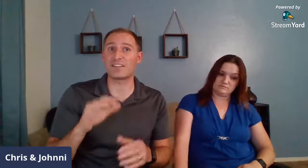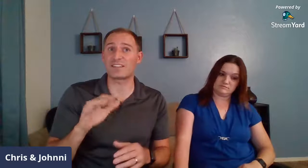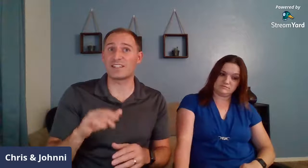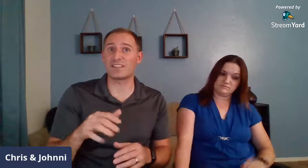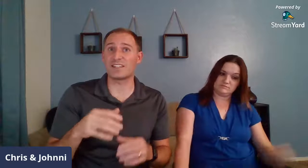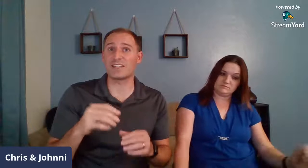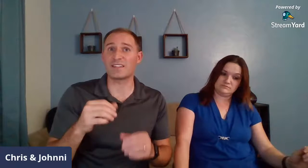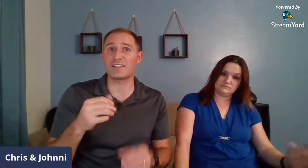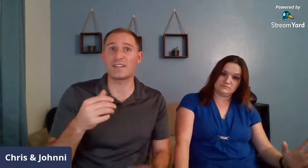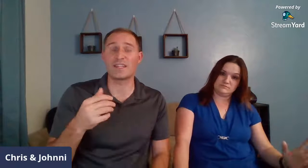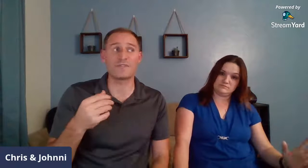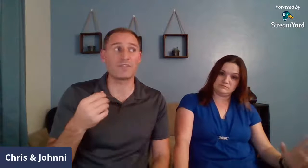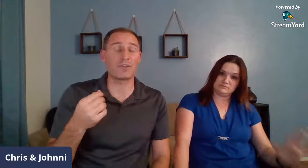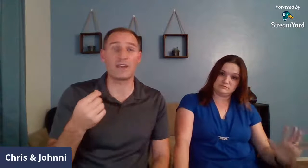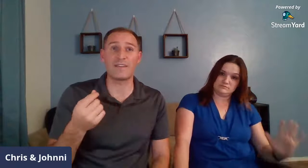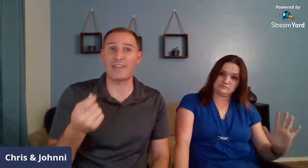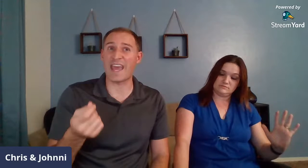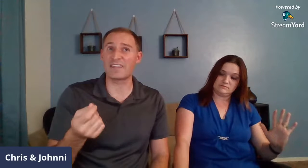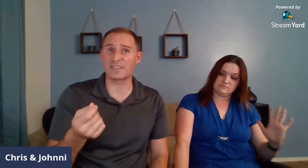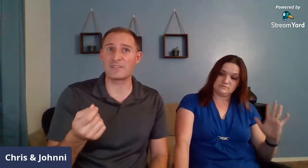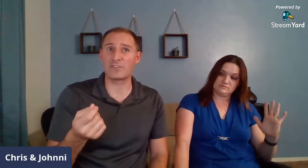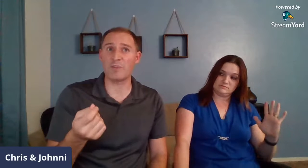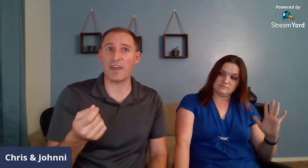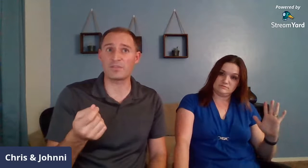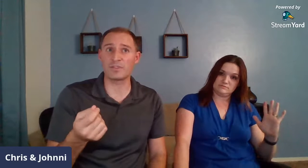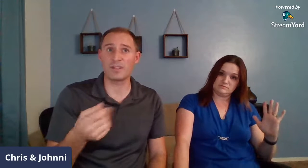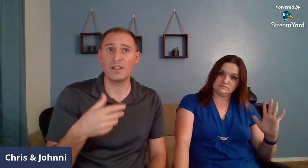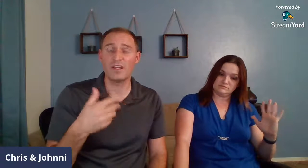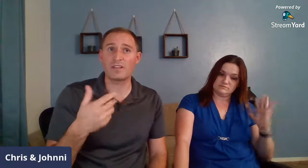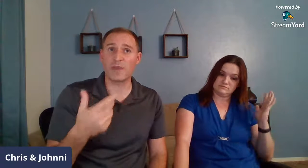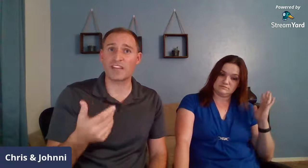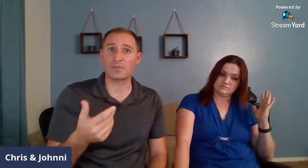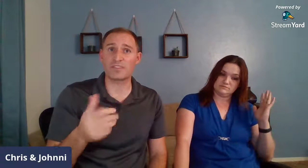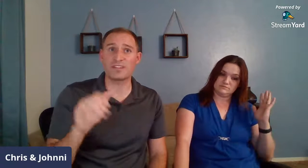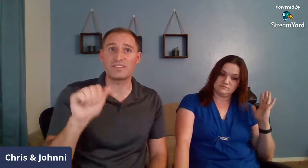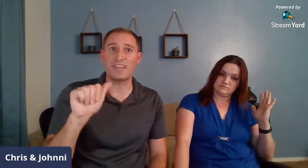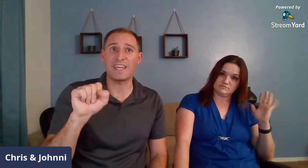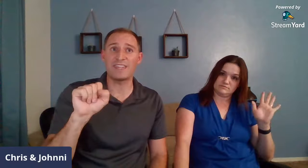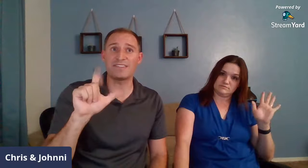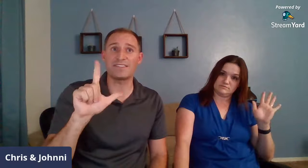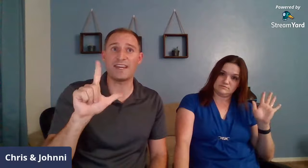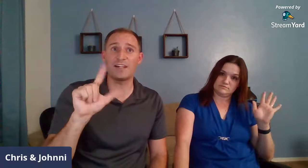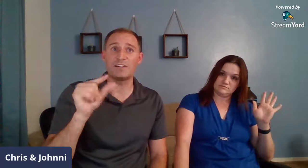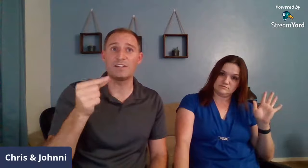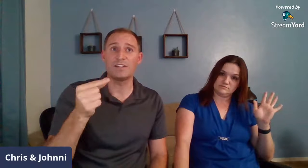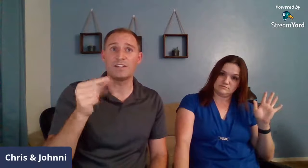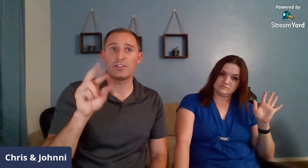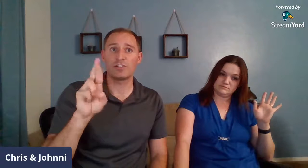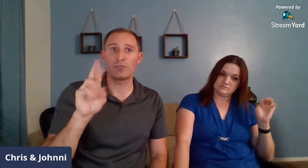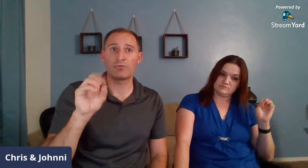just click the link, and if it asks you for a password, the password is ASL